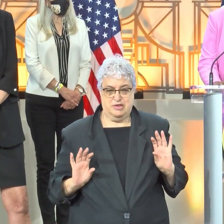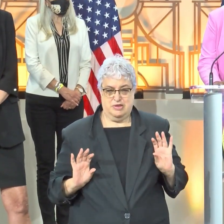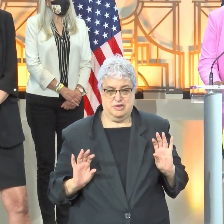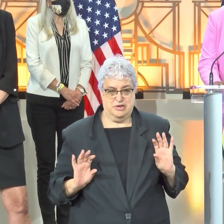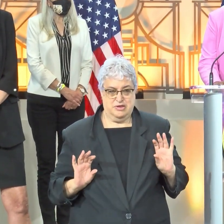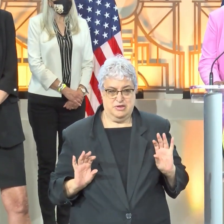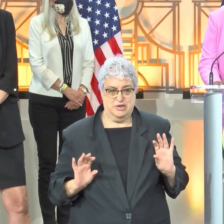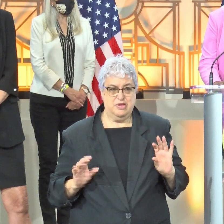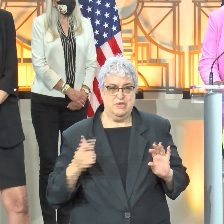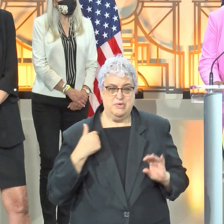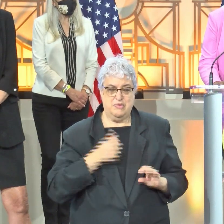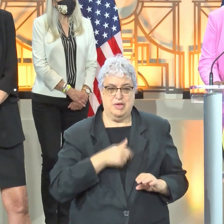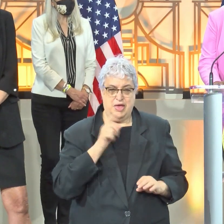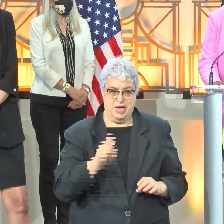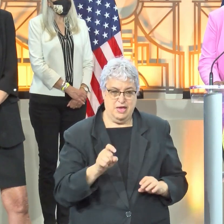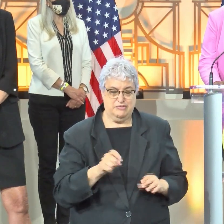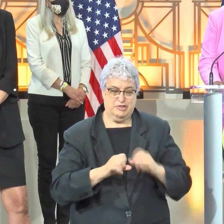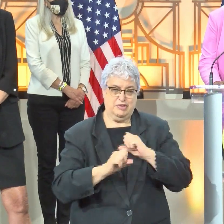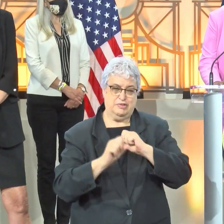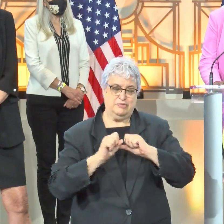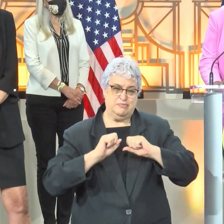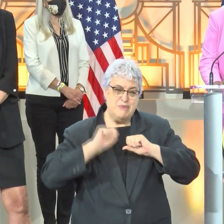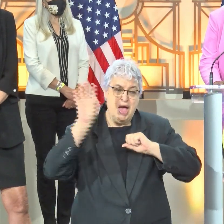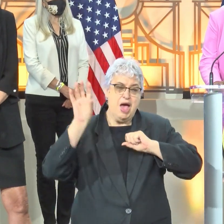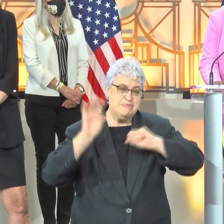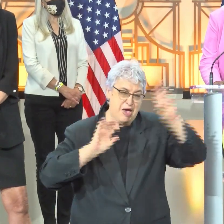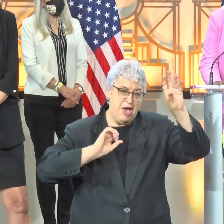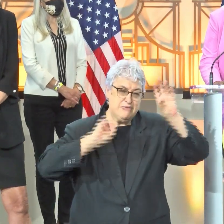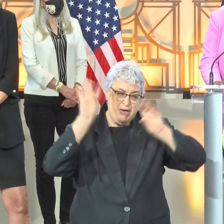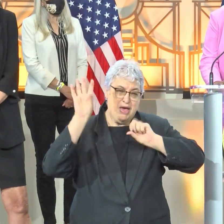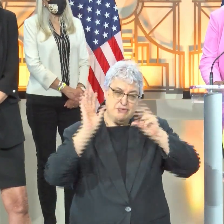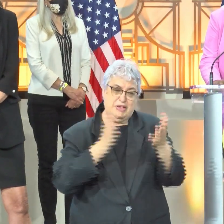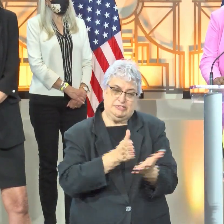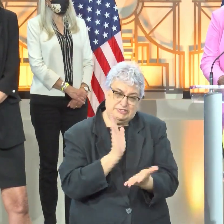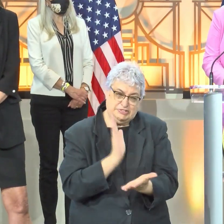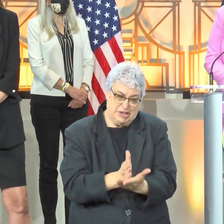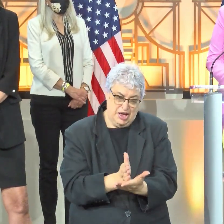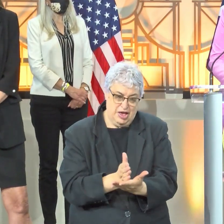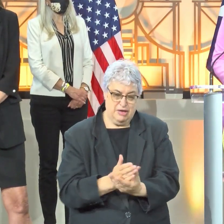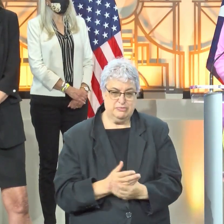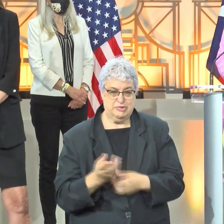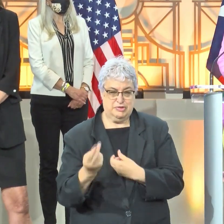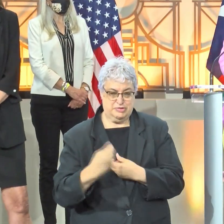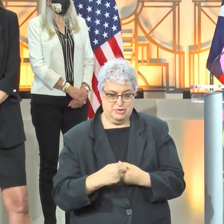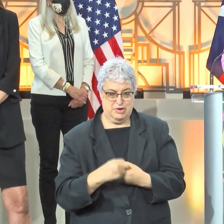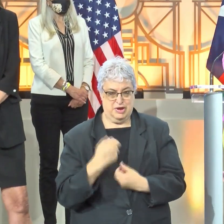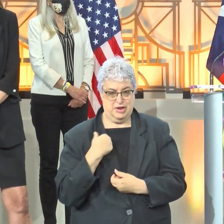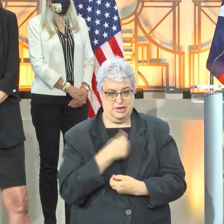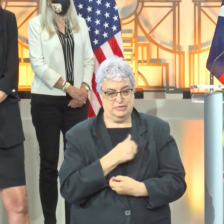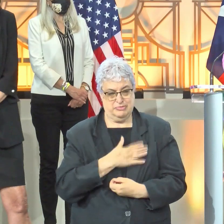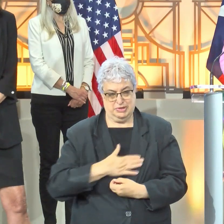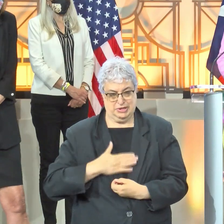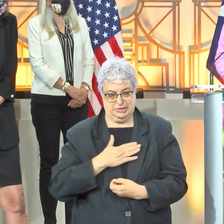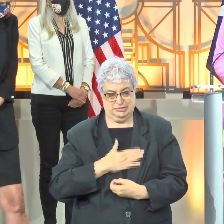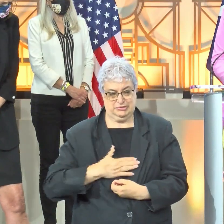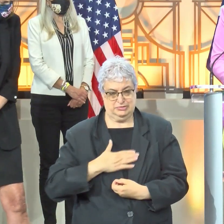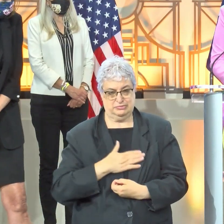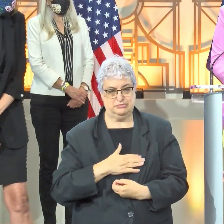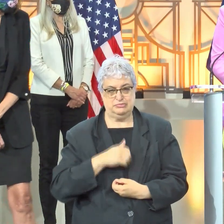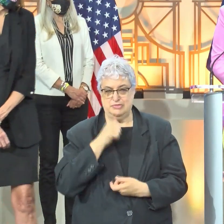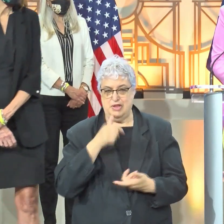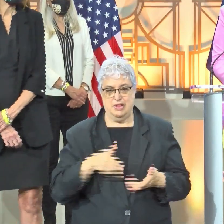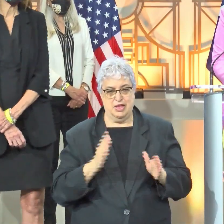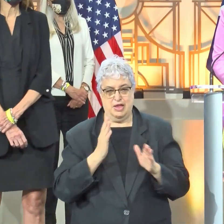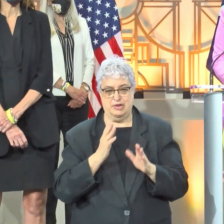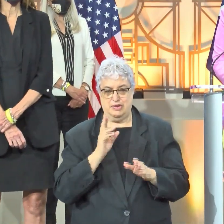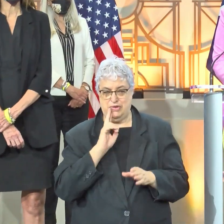city. We have to sound the alarm on this issue and encourage Houstonians to join us in taking action. The Don't Let